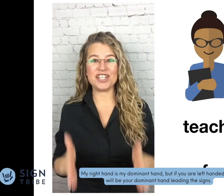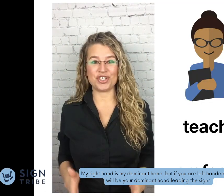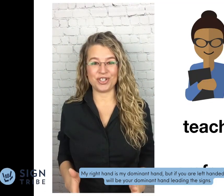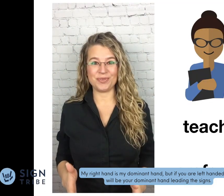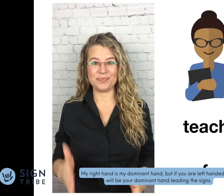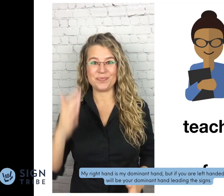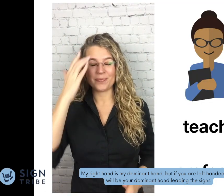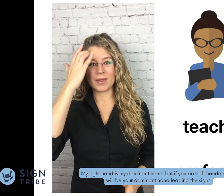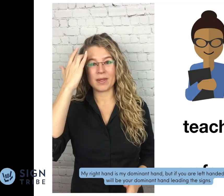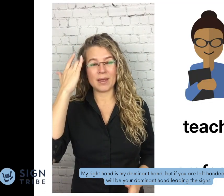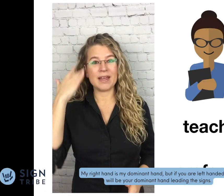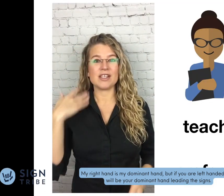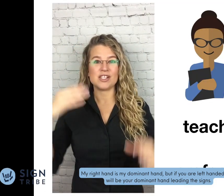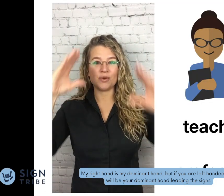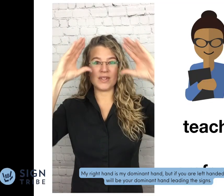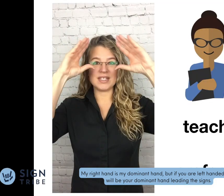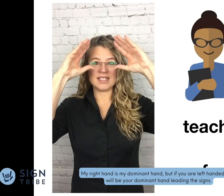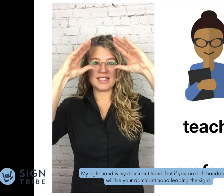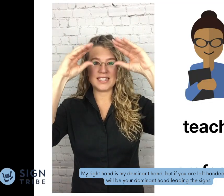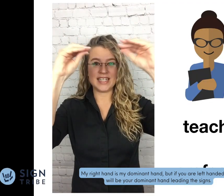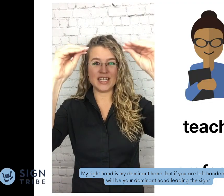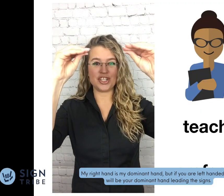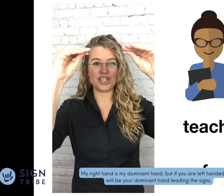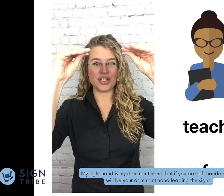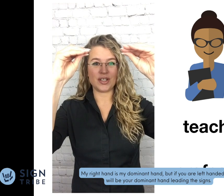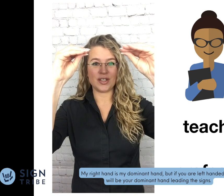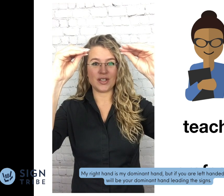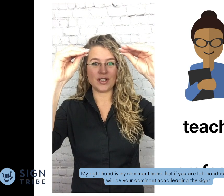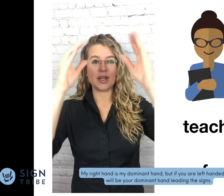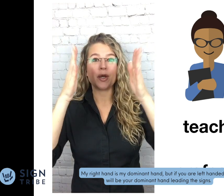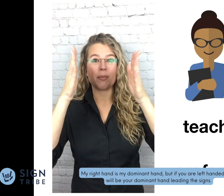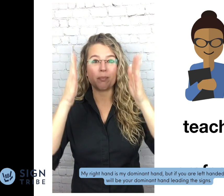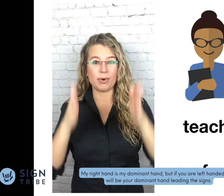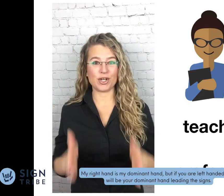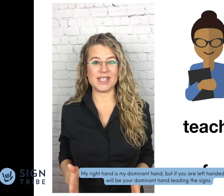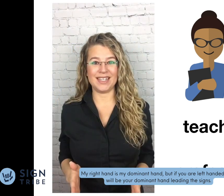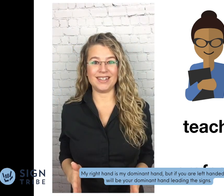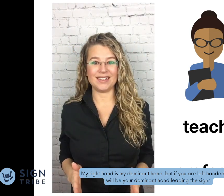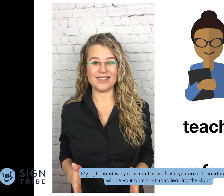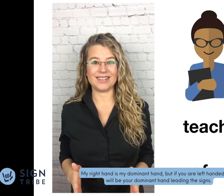Teacher. So teach, person.